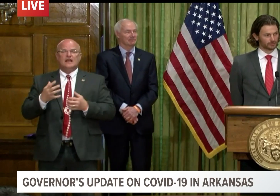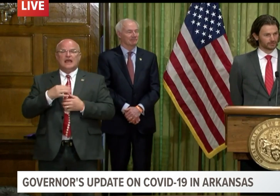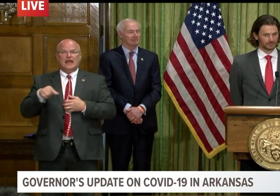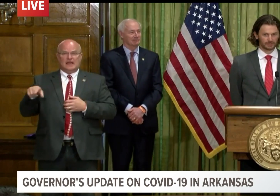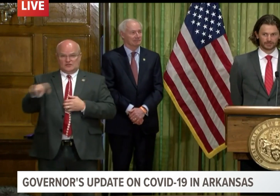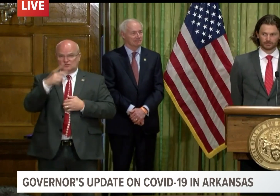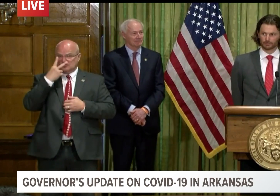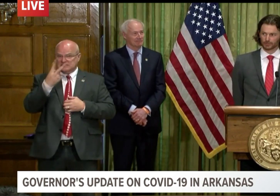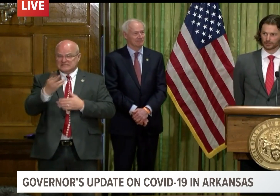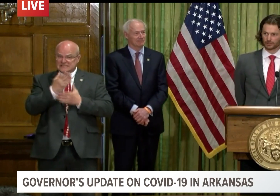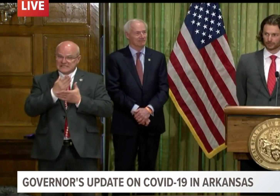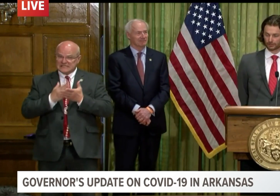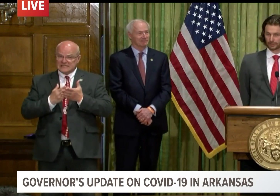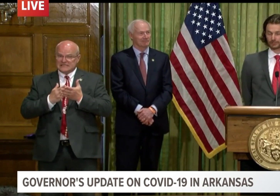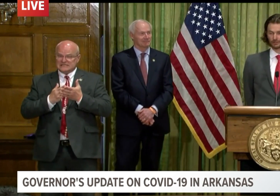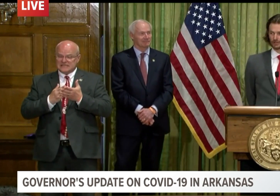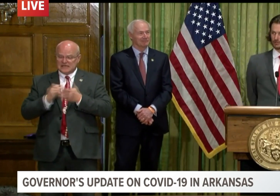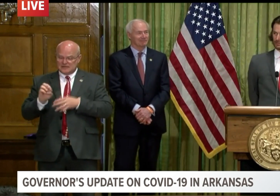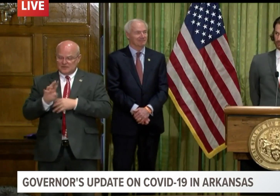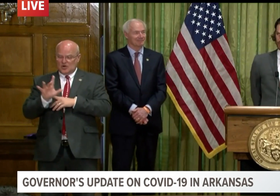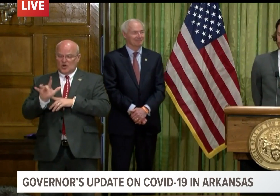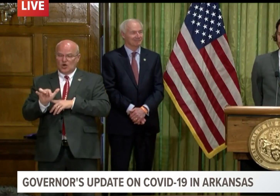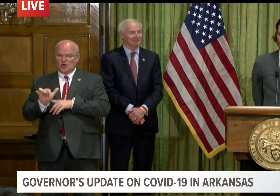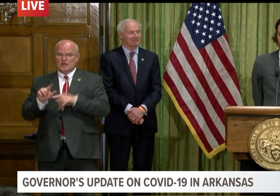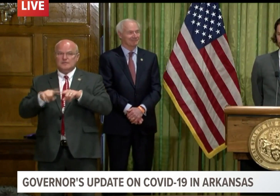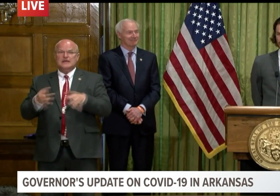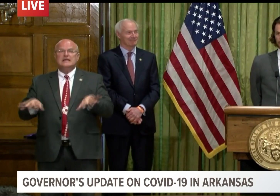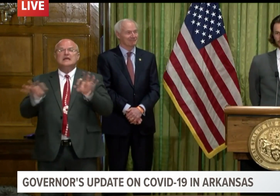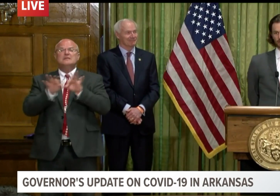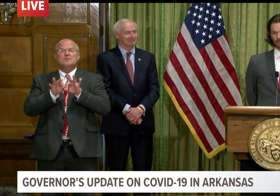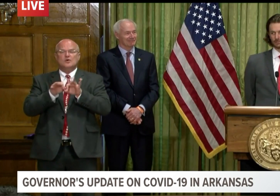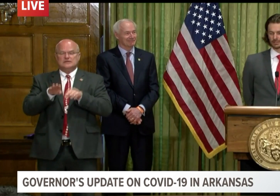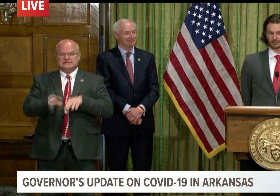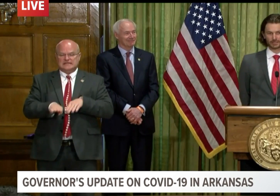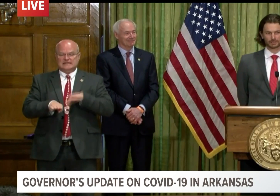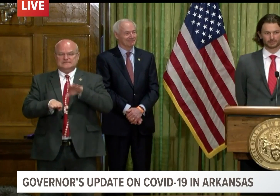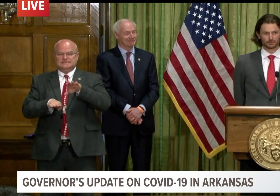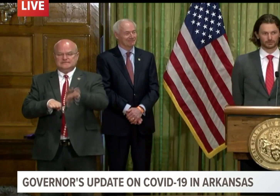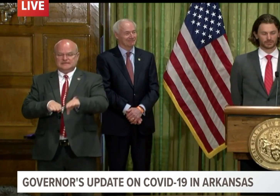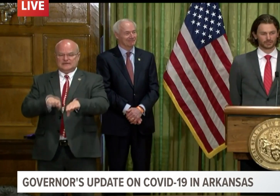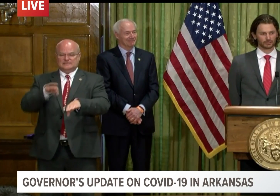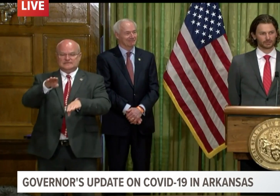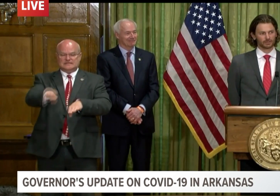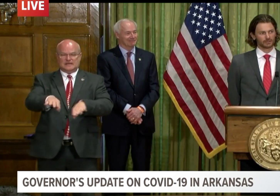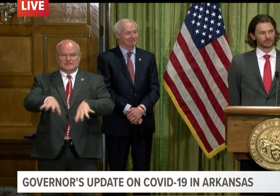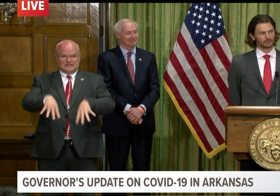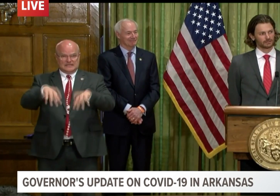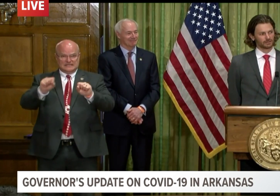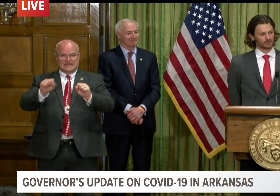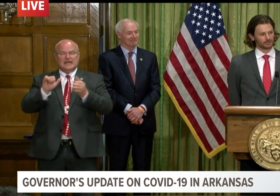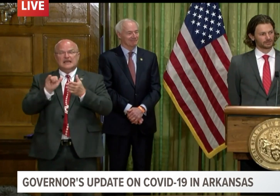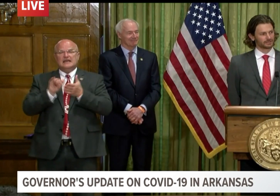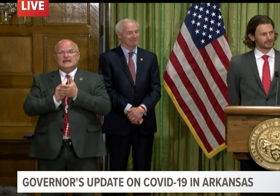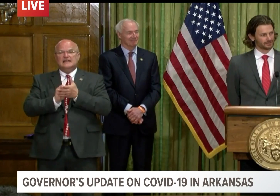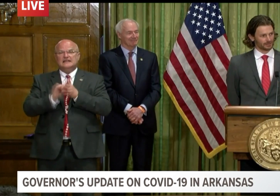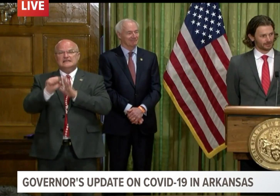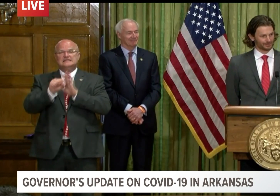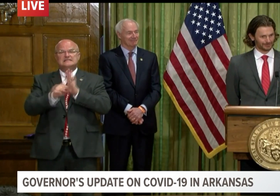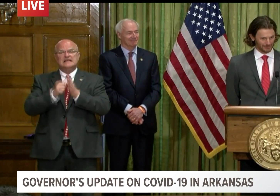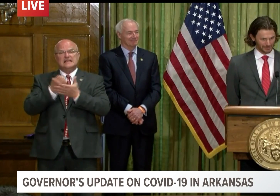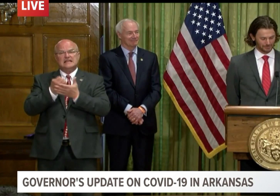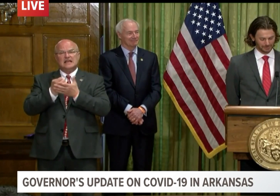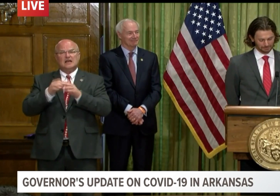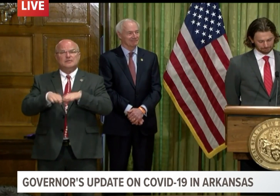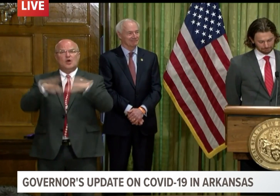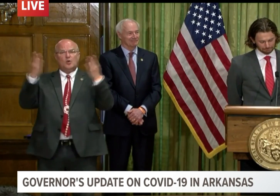you're starting to see some early but important steps being taken towards getting the state's